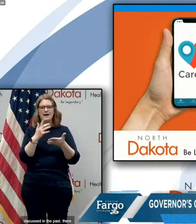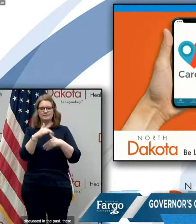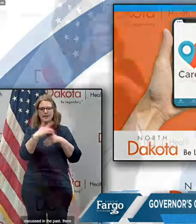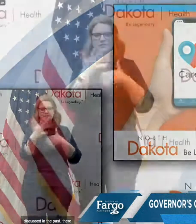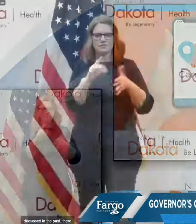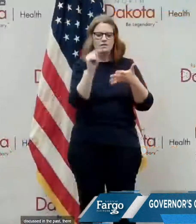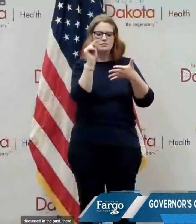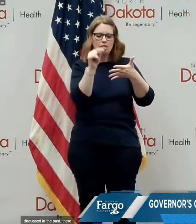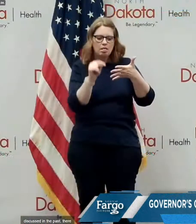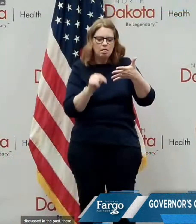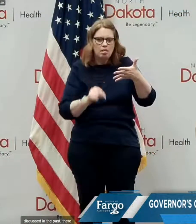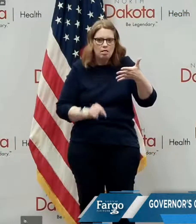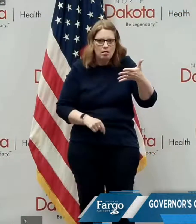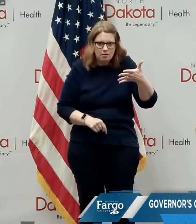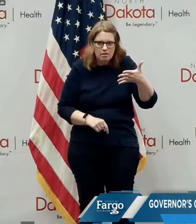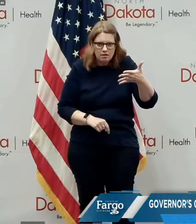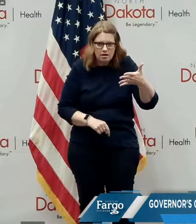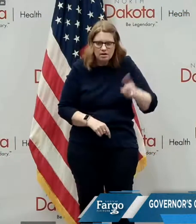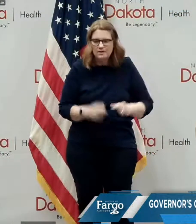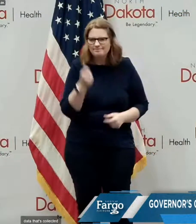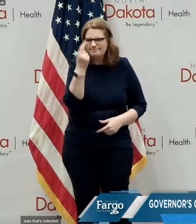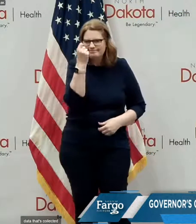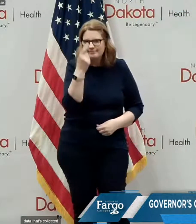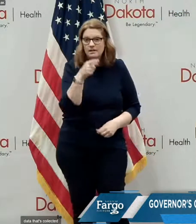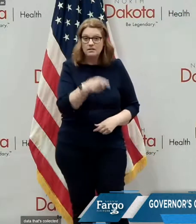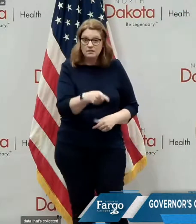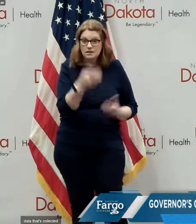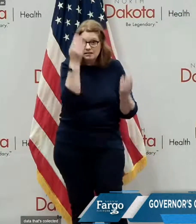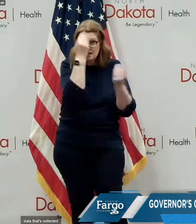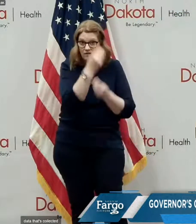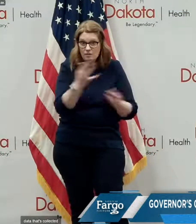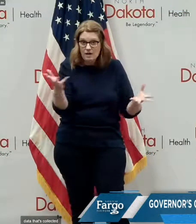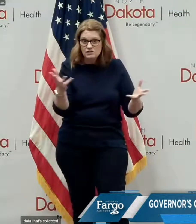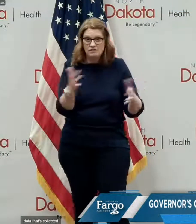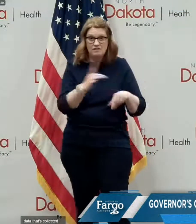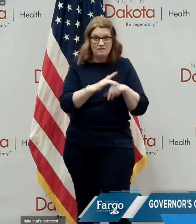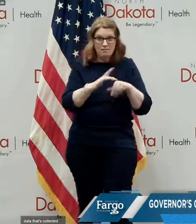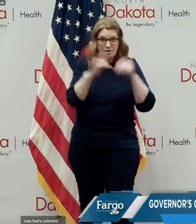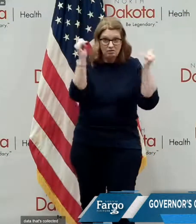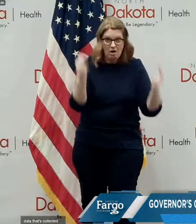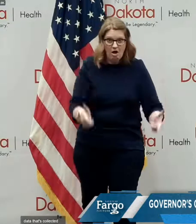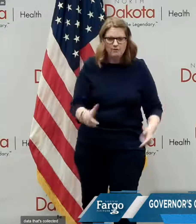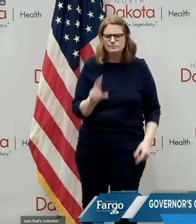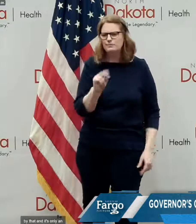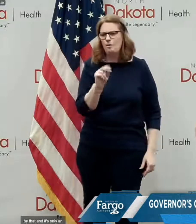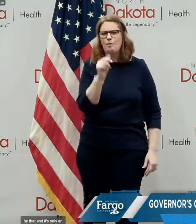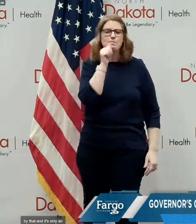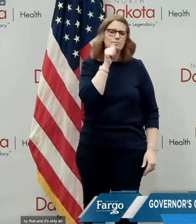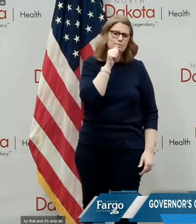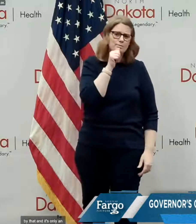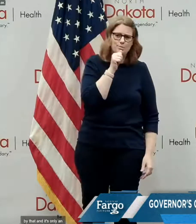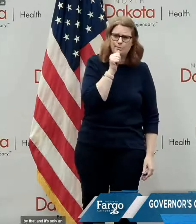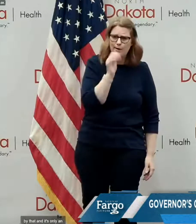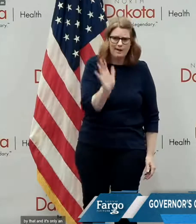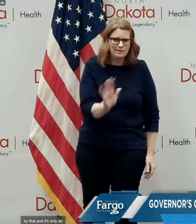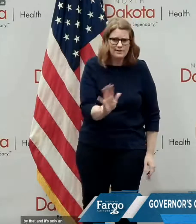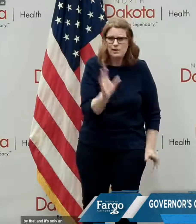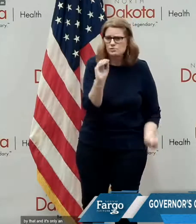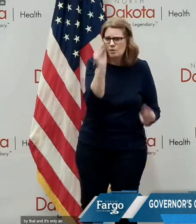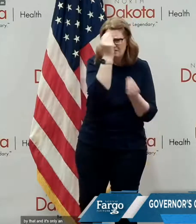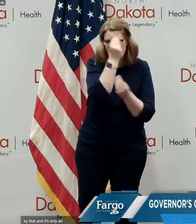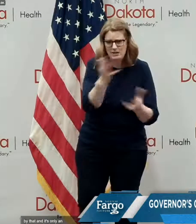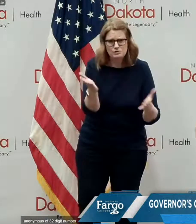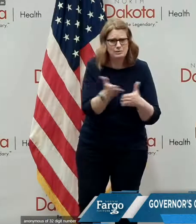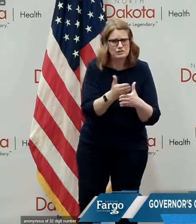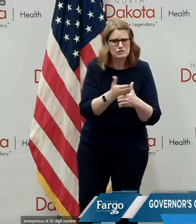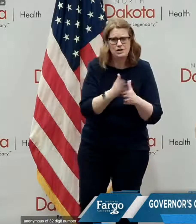it's only an anonymous 32-digit number, and so there's no data to be shared. And